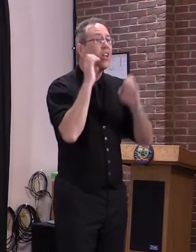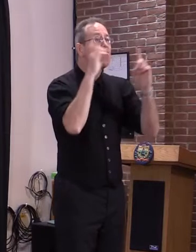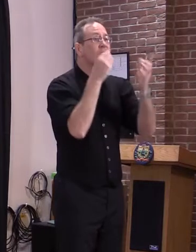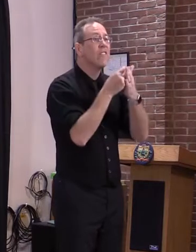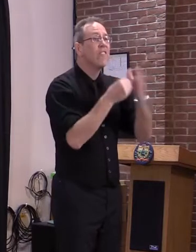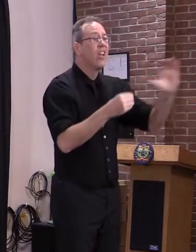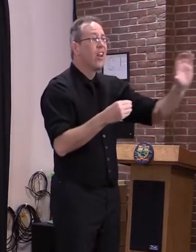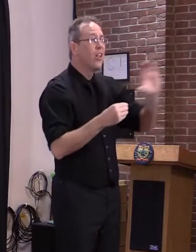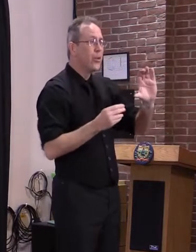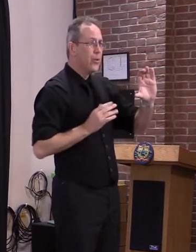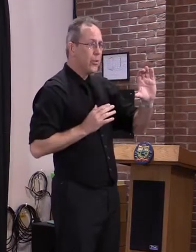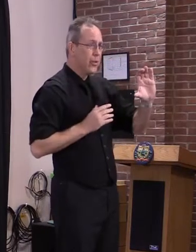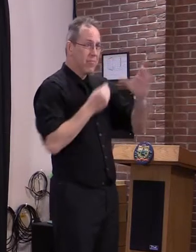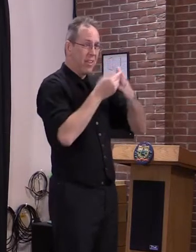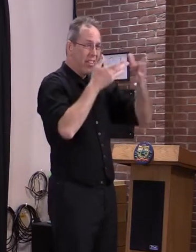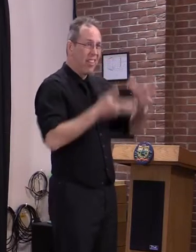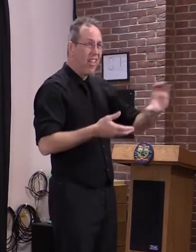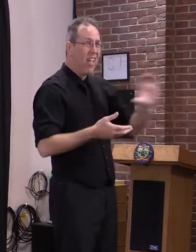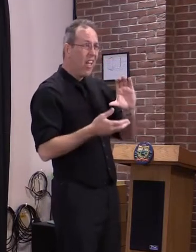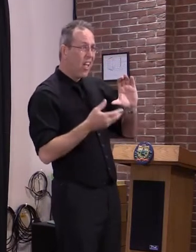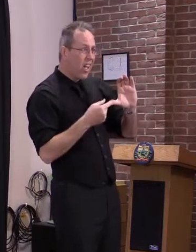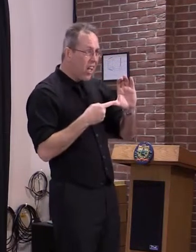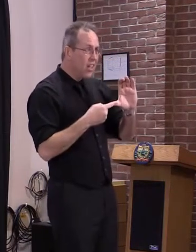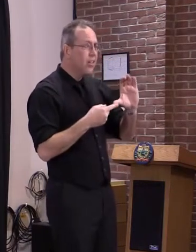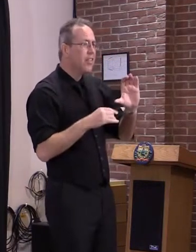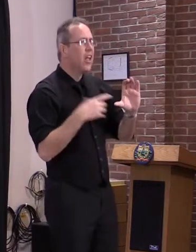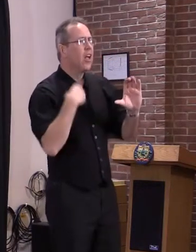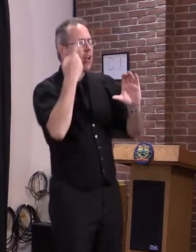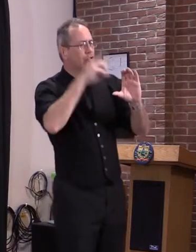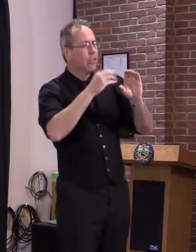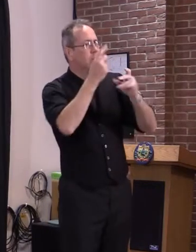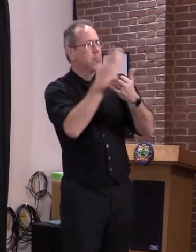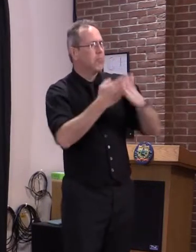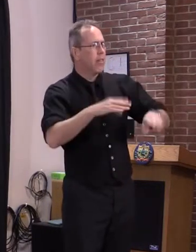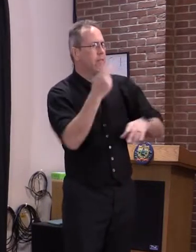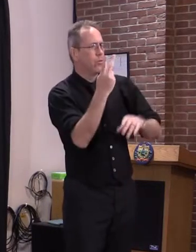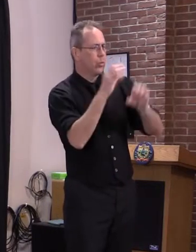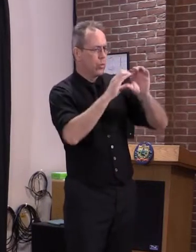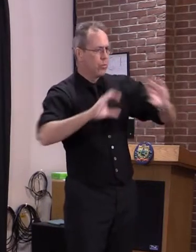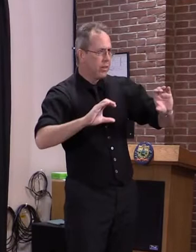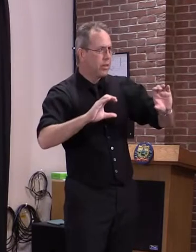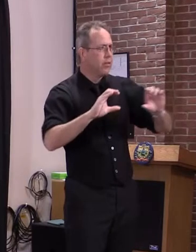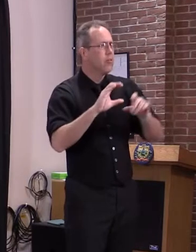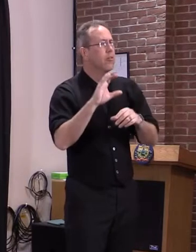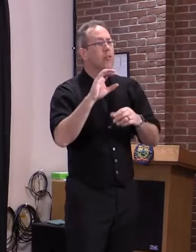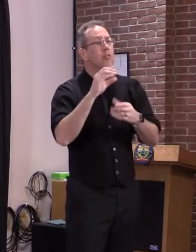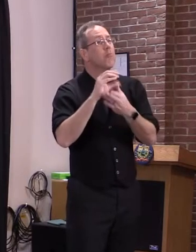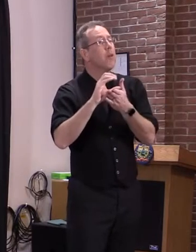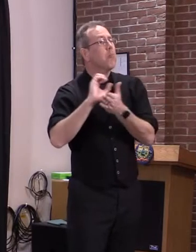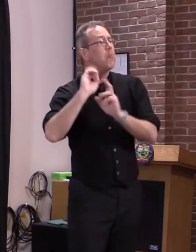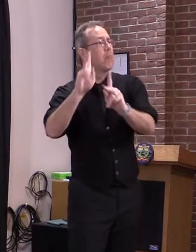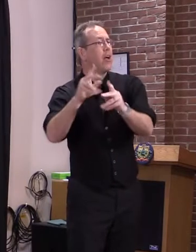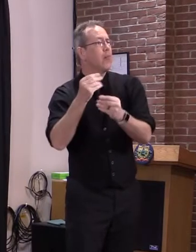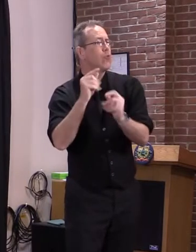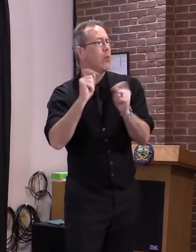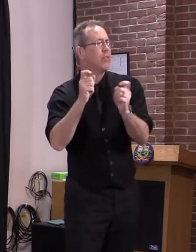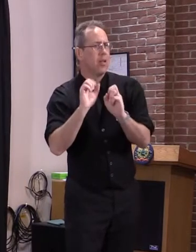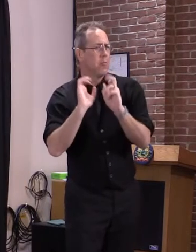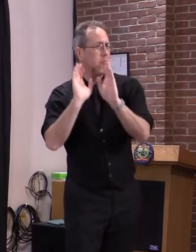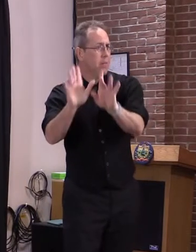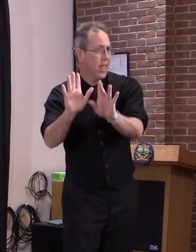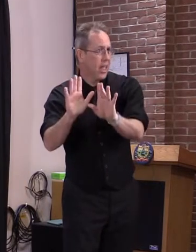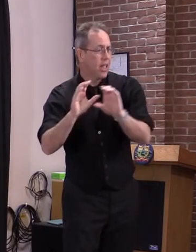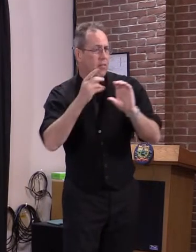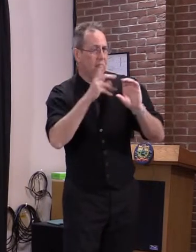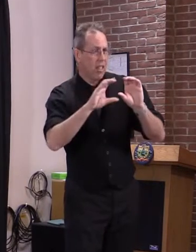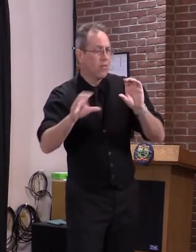proposing to return half of that surplus to taxpayers in the form of property tax rebate. Governor is proposing the other half of the surplus be